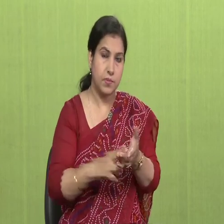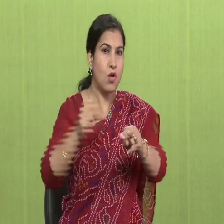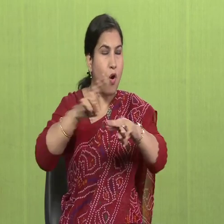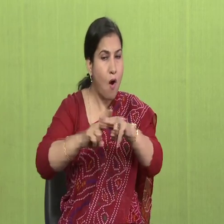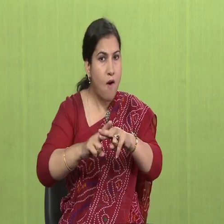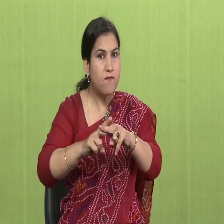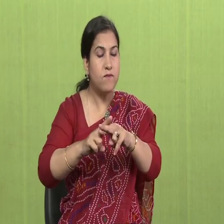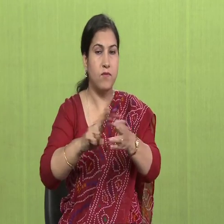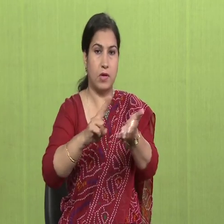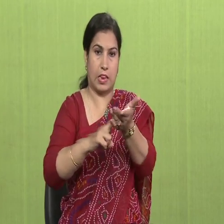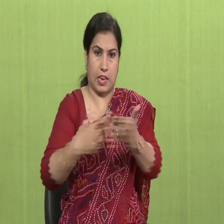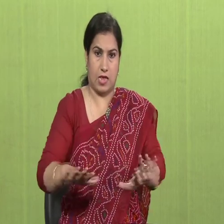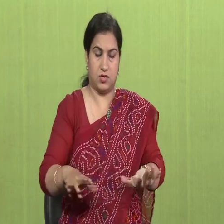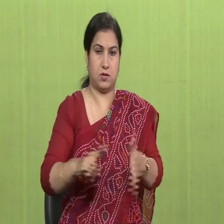By the year 2010,